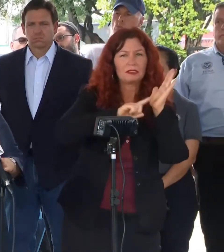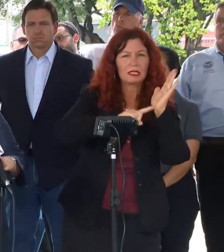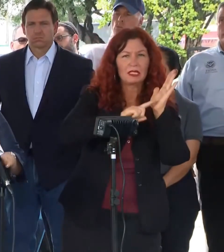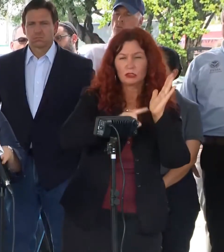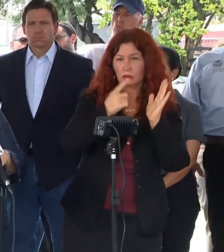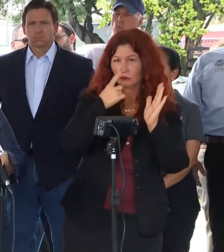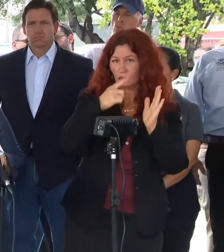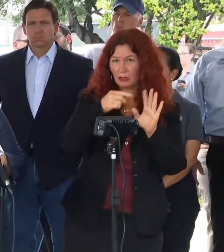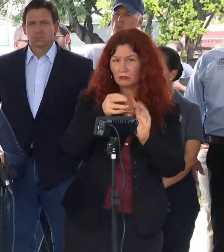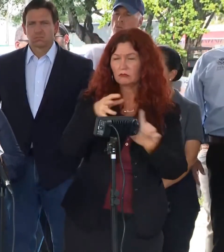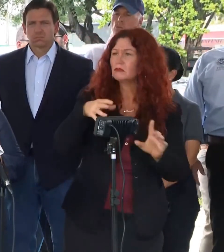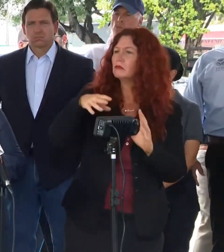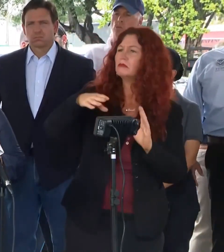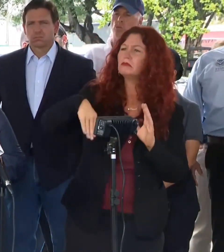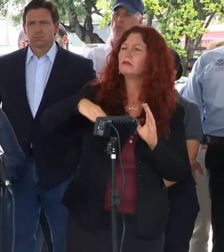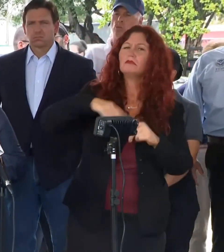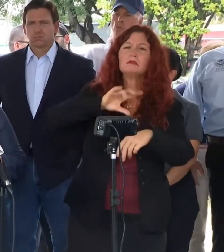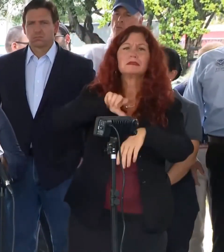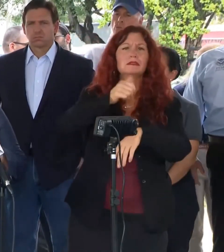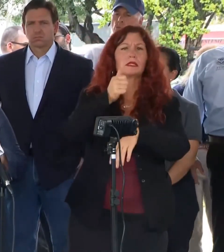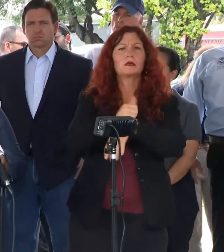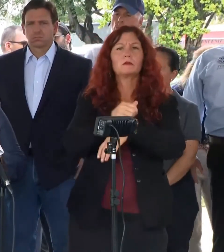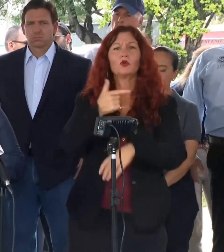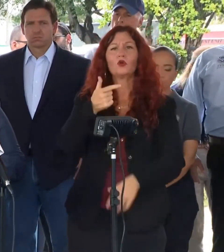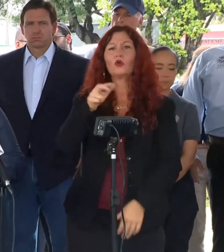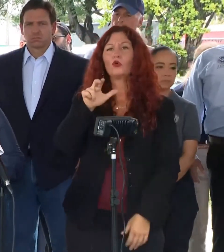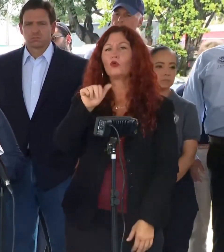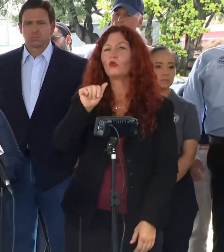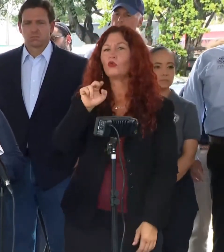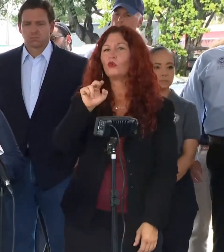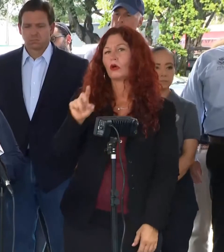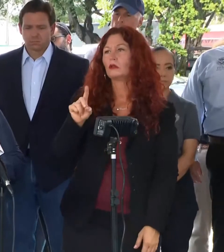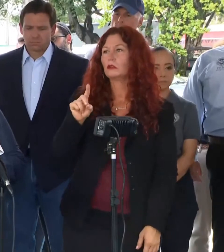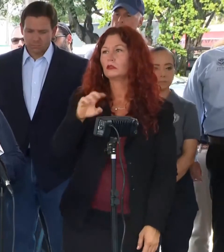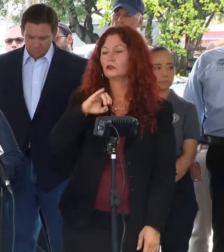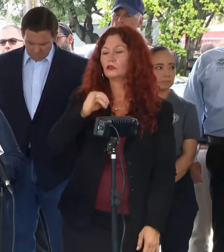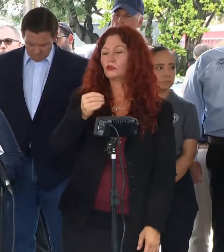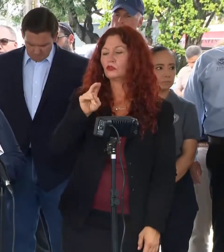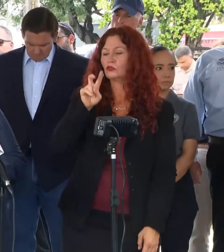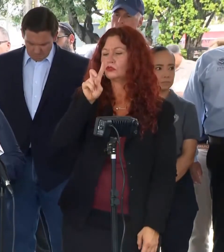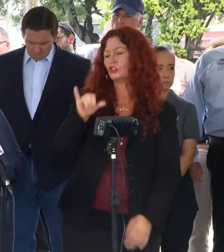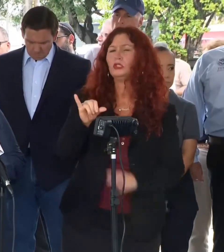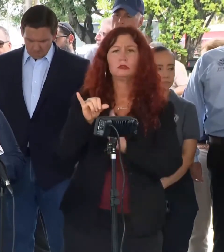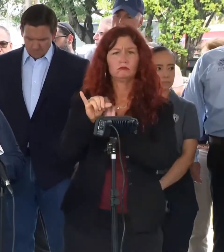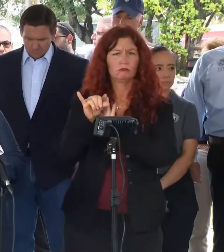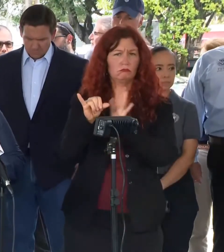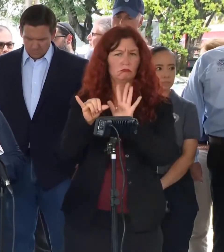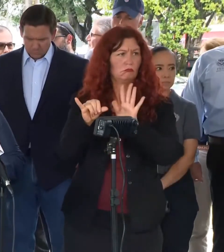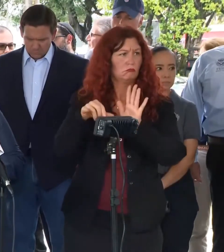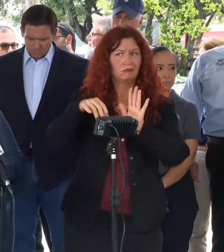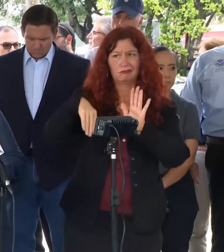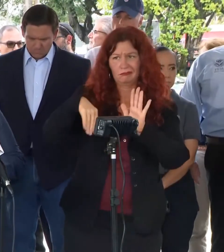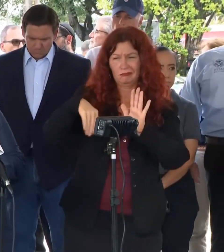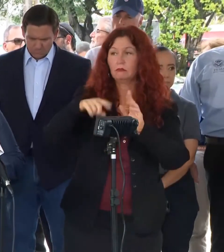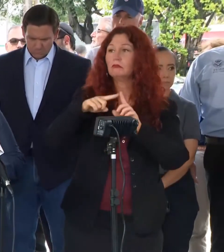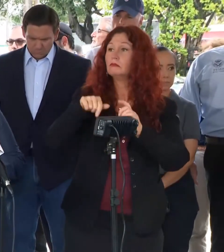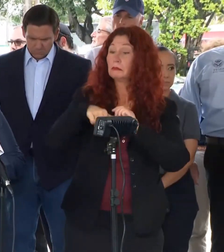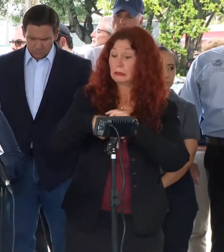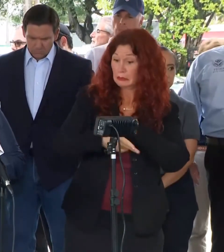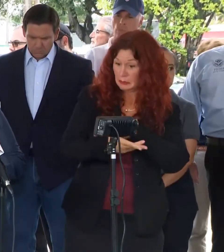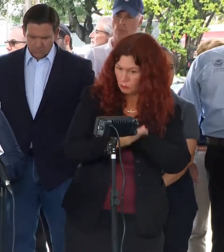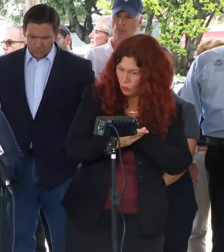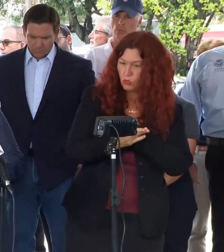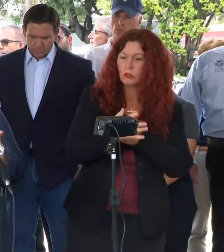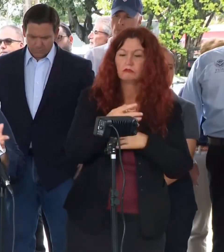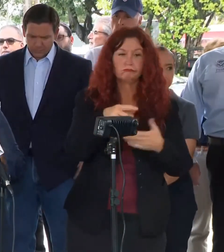So the grand jury has not yet been impaneled. So I was speaking to the state attorney this morning about